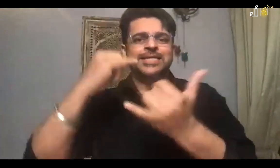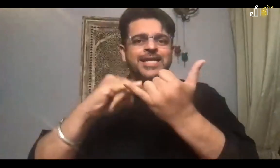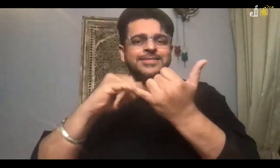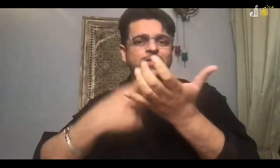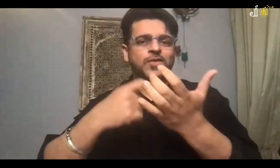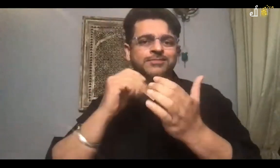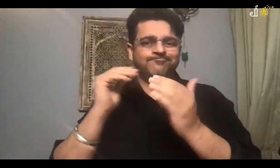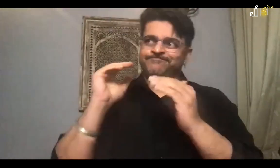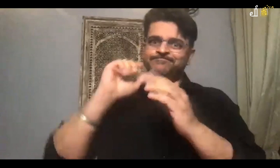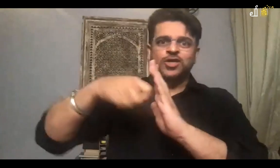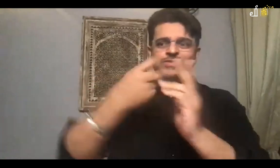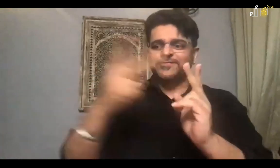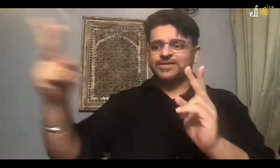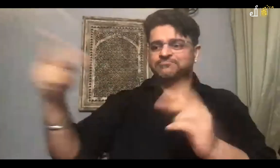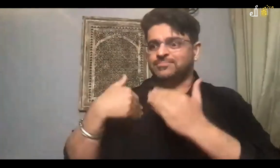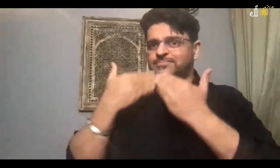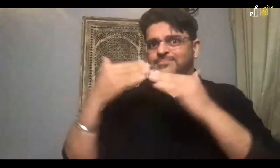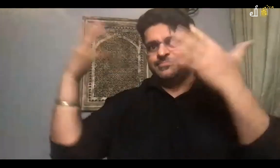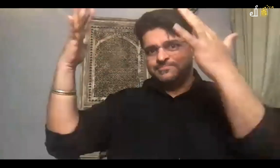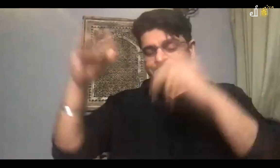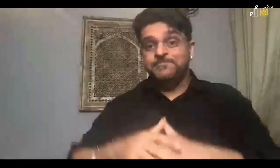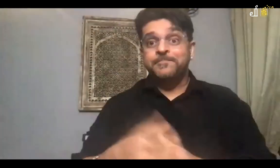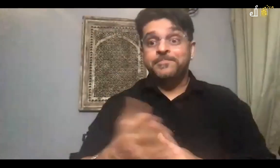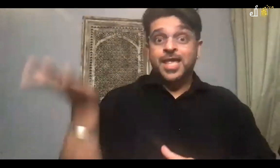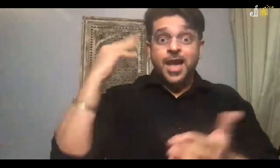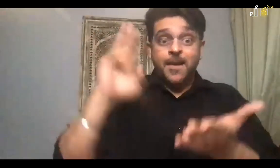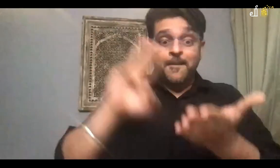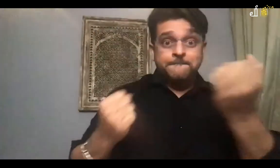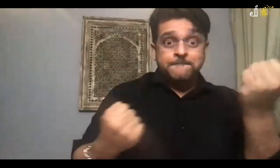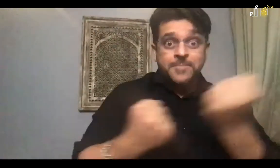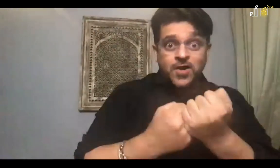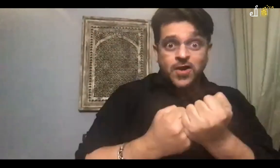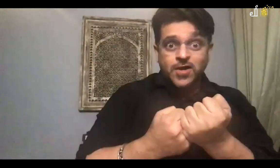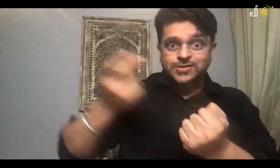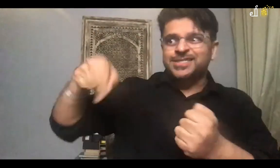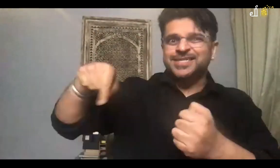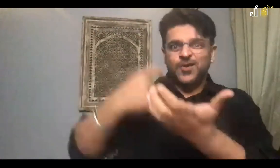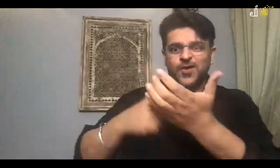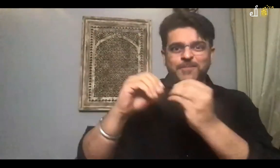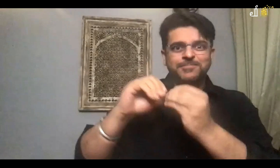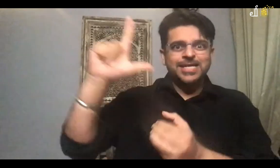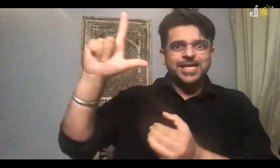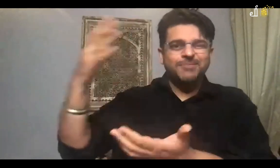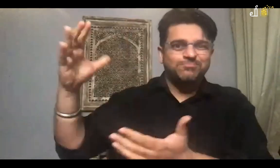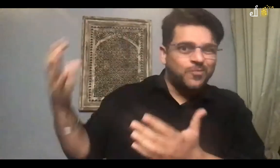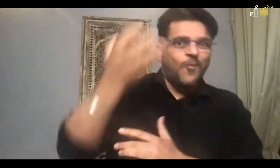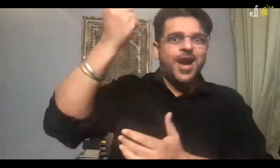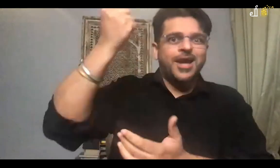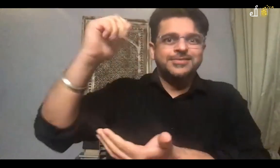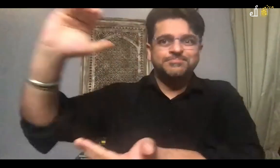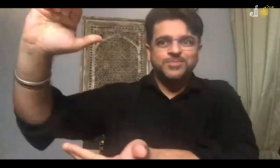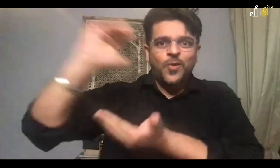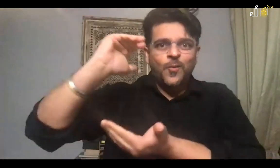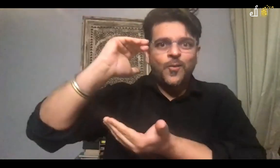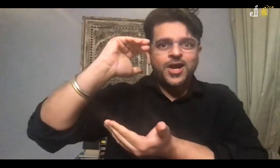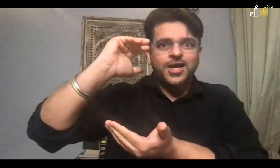in supporting their CSR activities. So giving hands to you for that. In March,